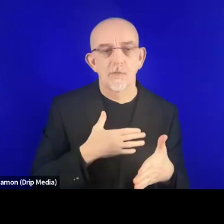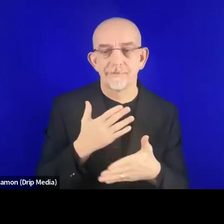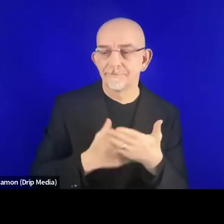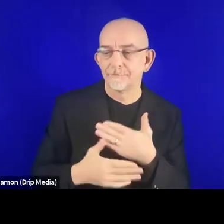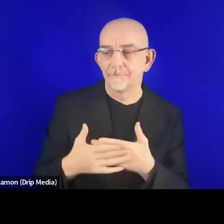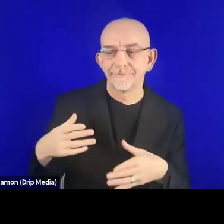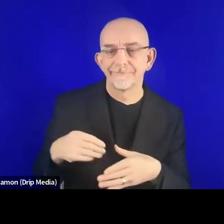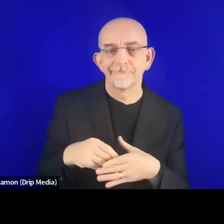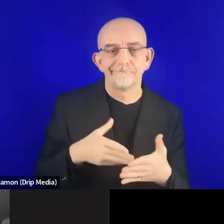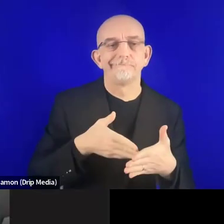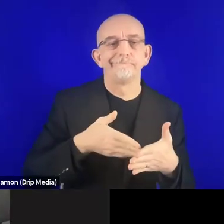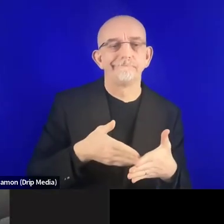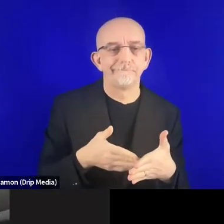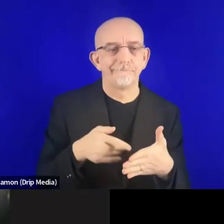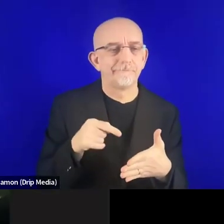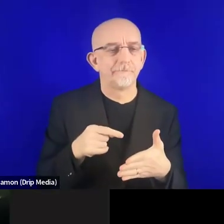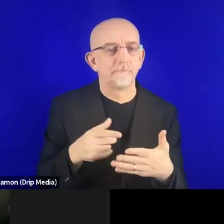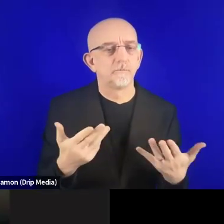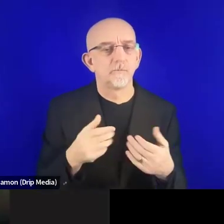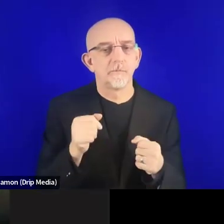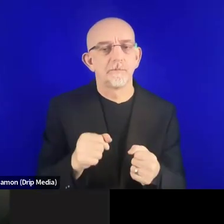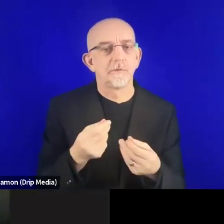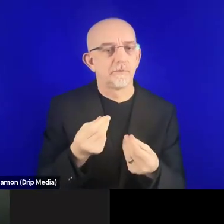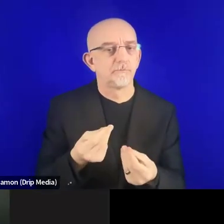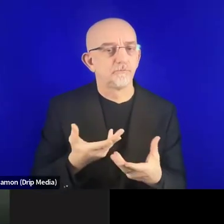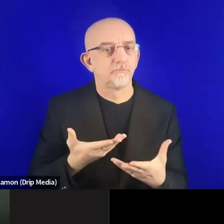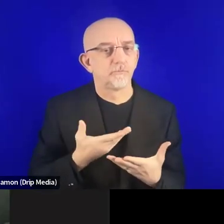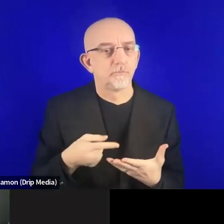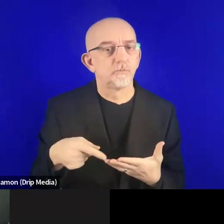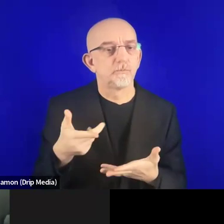forward. So, Patience, over to you.